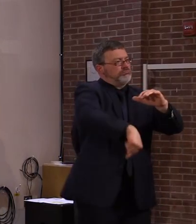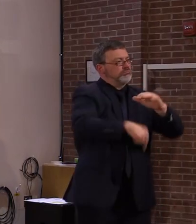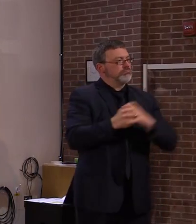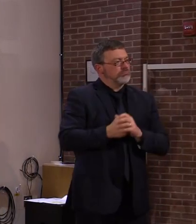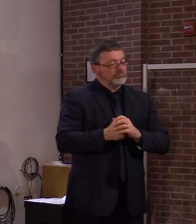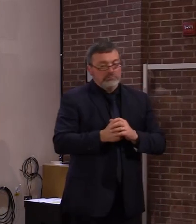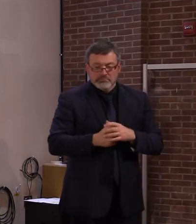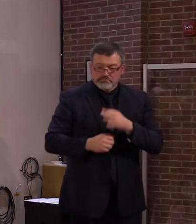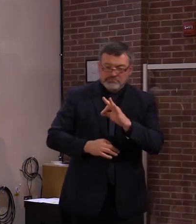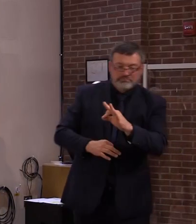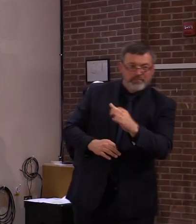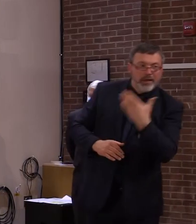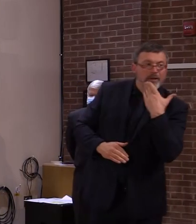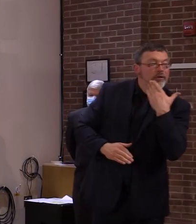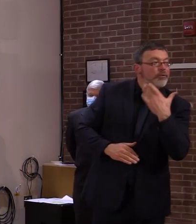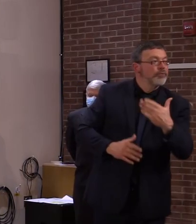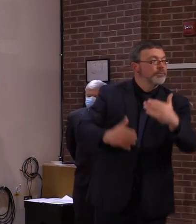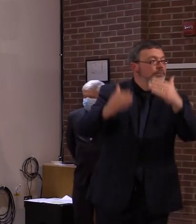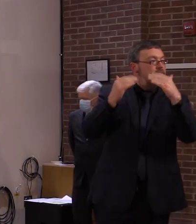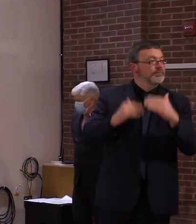Guy Page, Vermont Daily Chronicle.